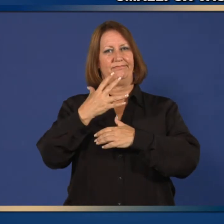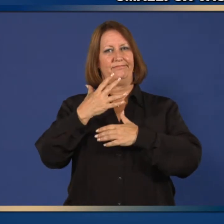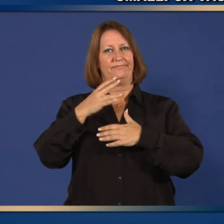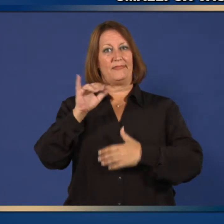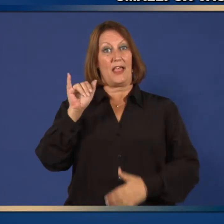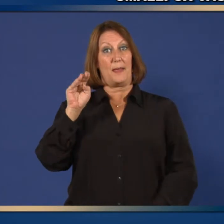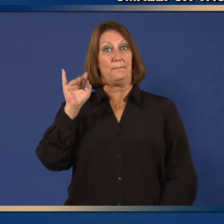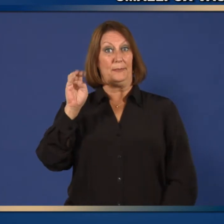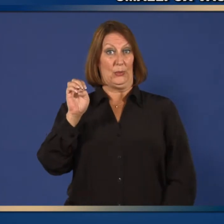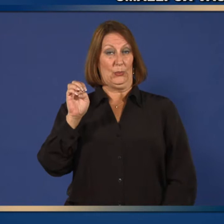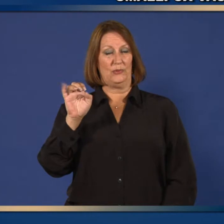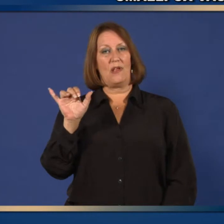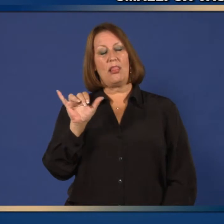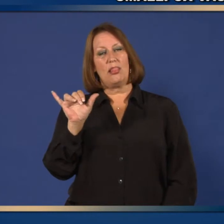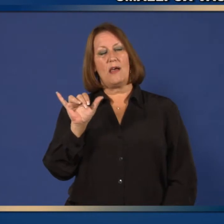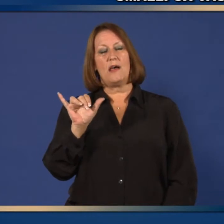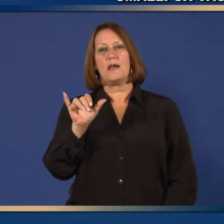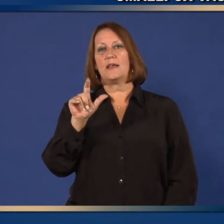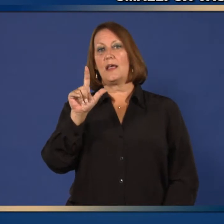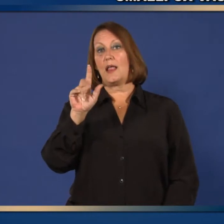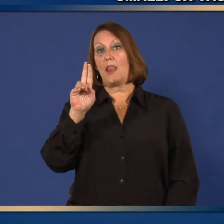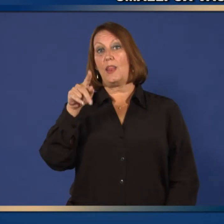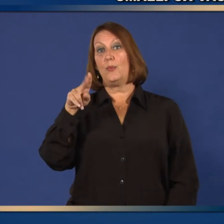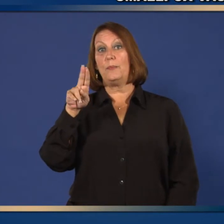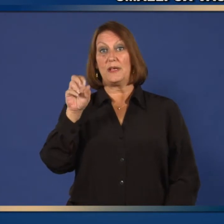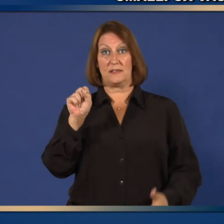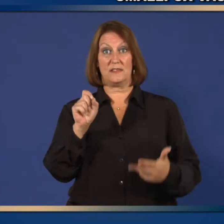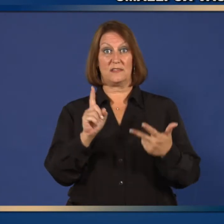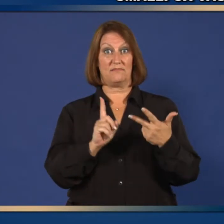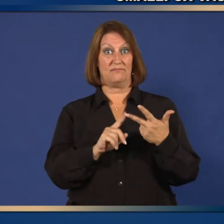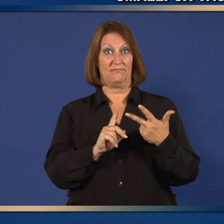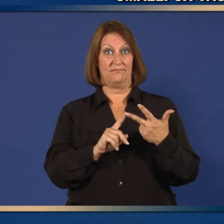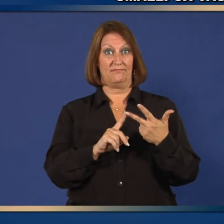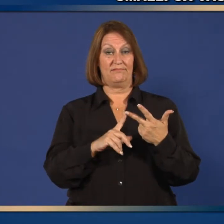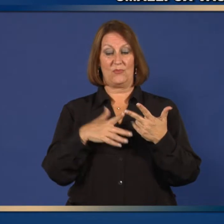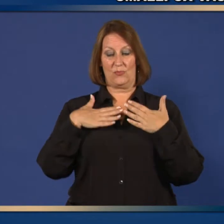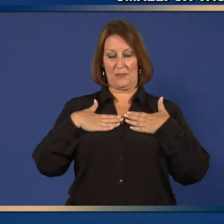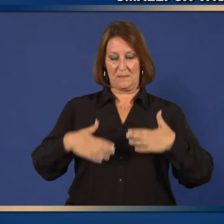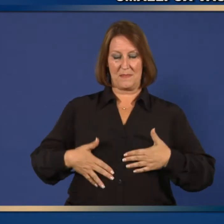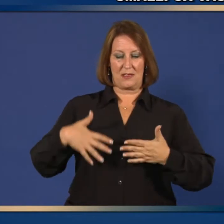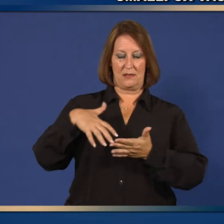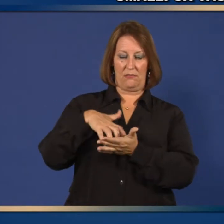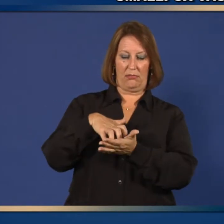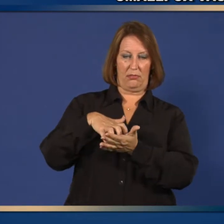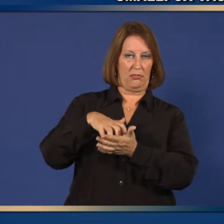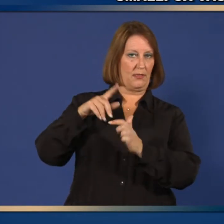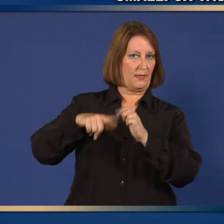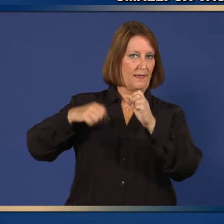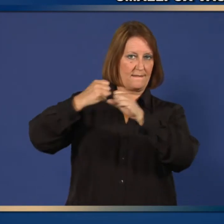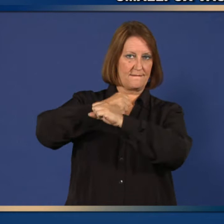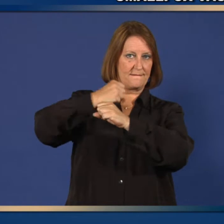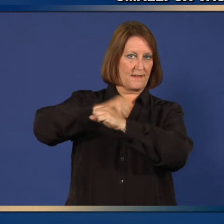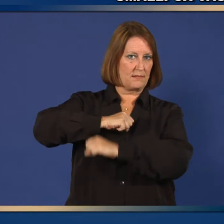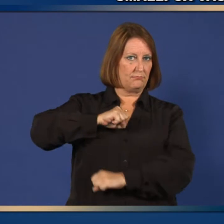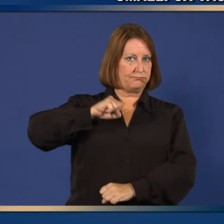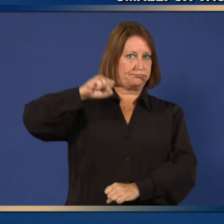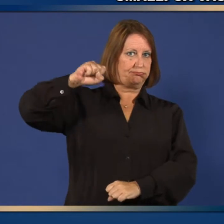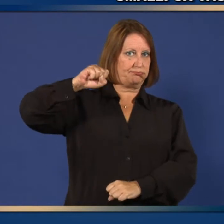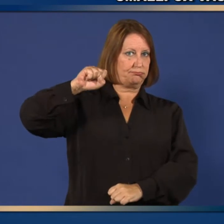Anyone who has lupus or another severe autoimmune disease that weakens the immune system,